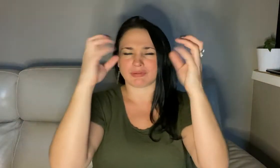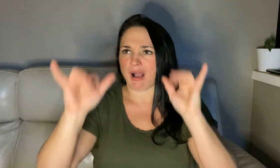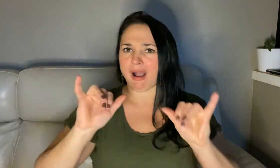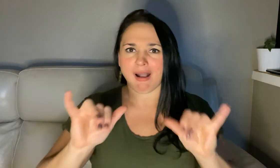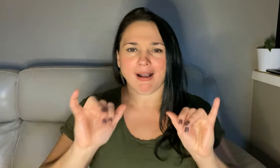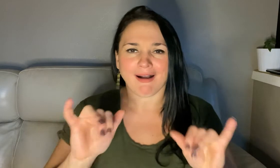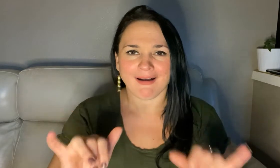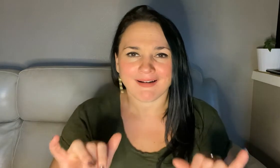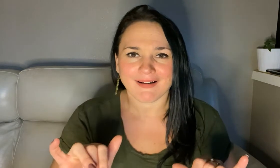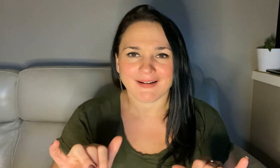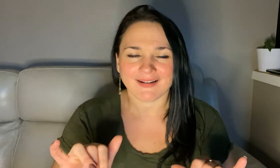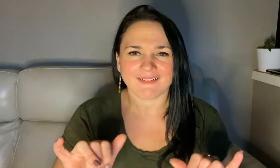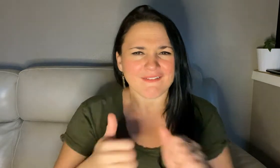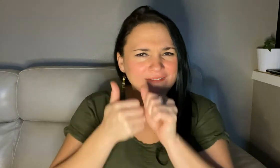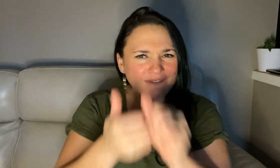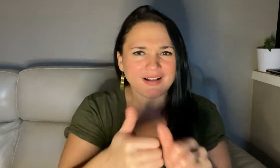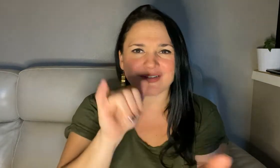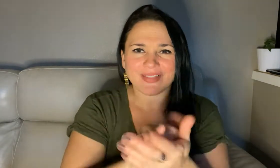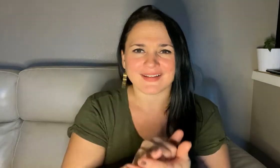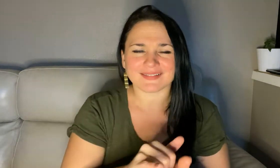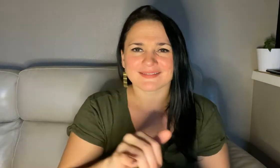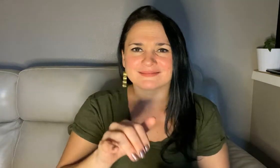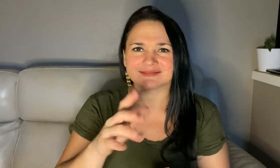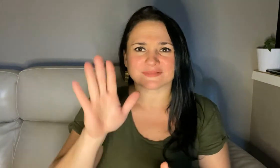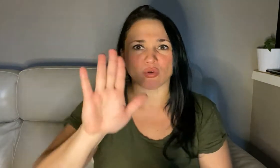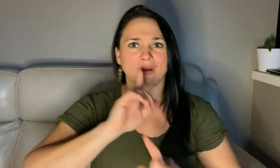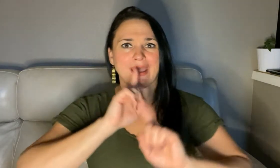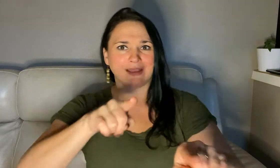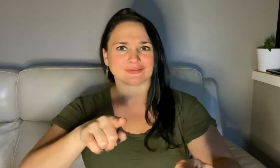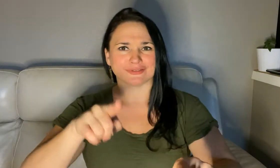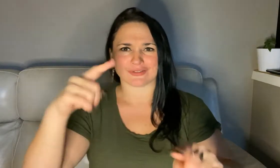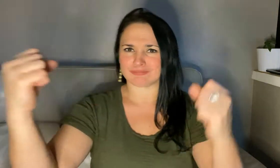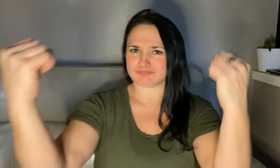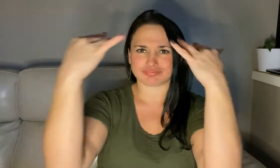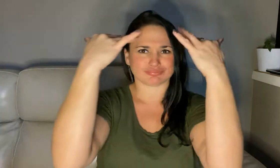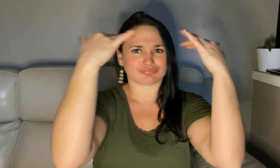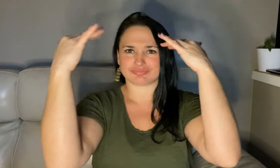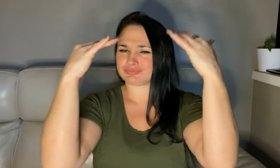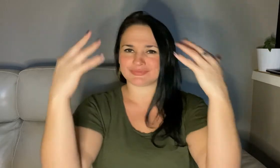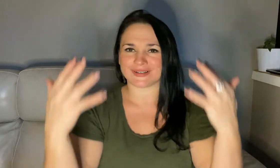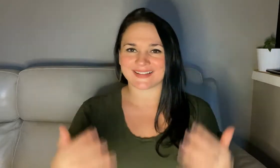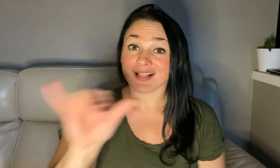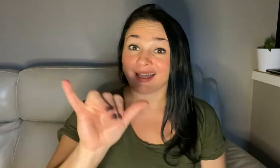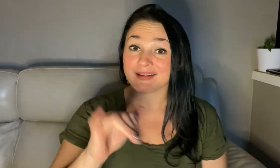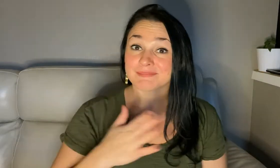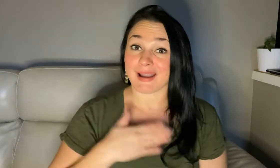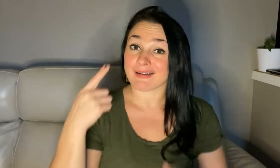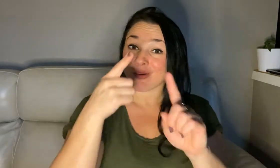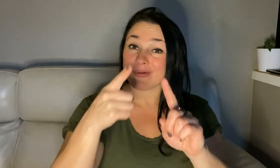at you in thought, and you're going, oh, okay. Well, follow that. That's your answer. These thoughts coming to your mind. Now, just